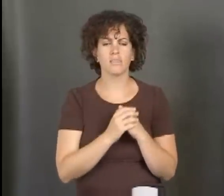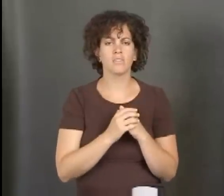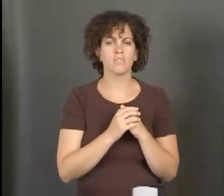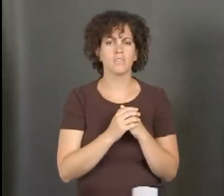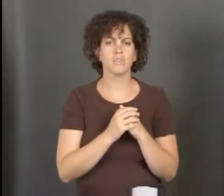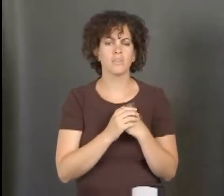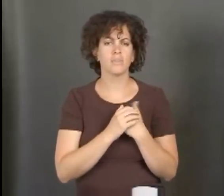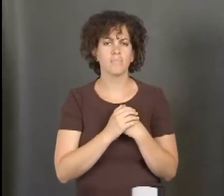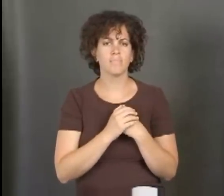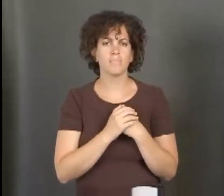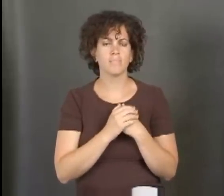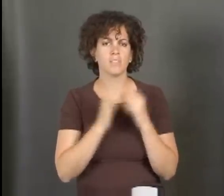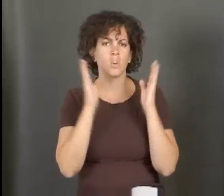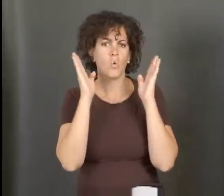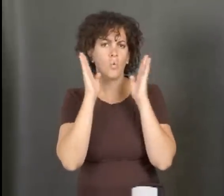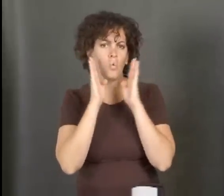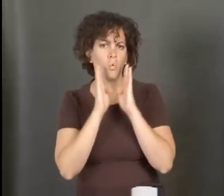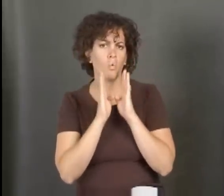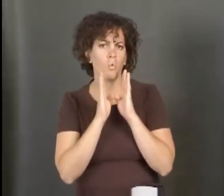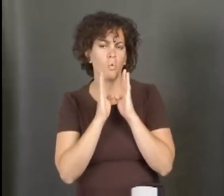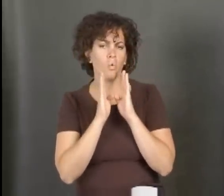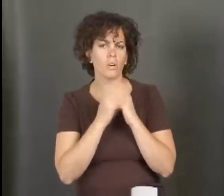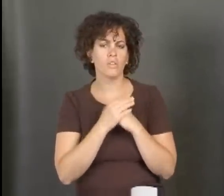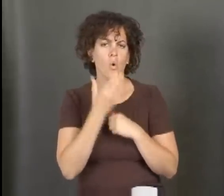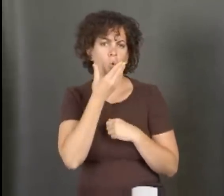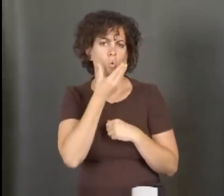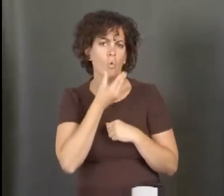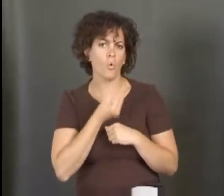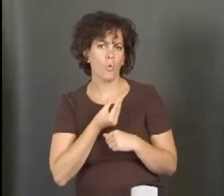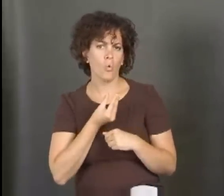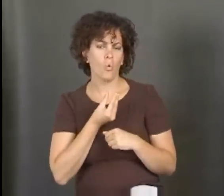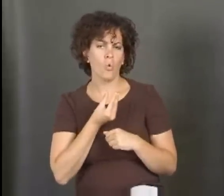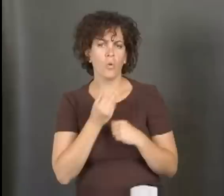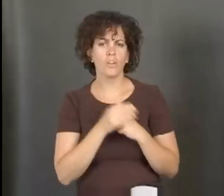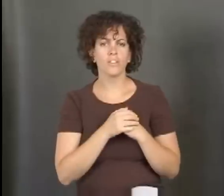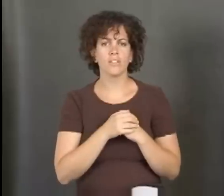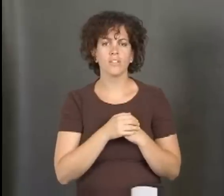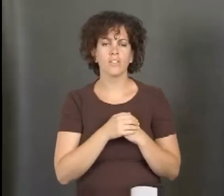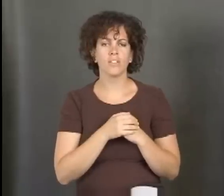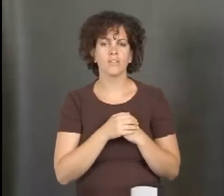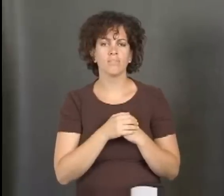You might describe the size of a face. A thin face or narrow face.